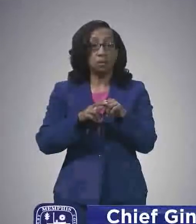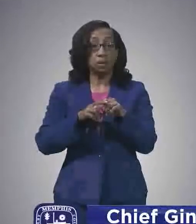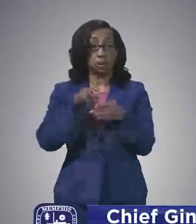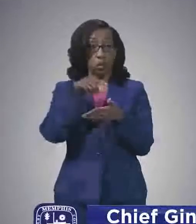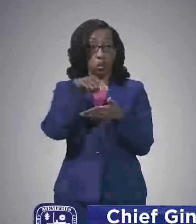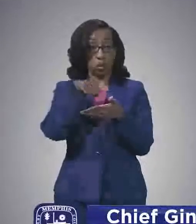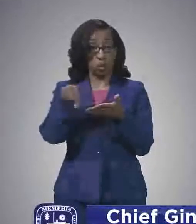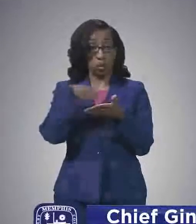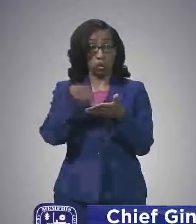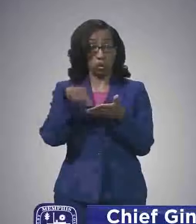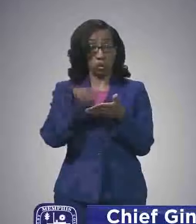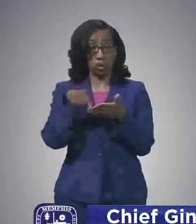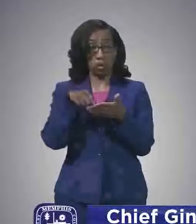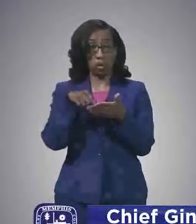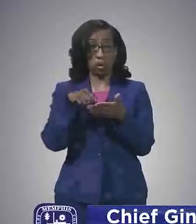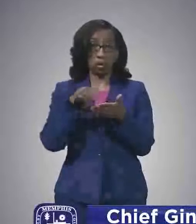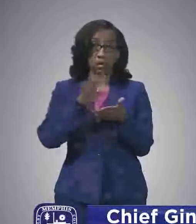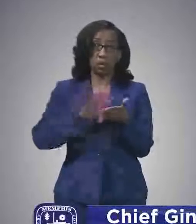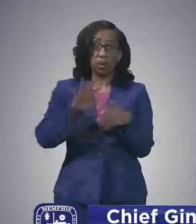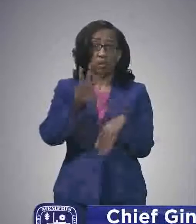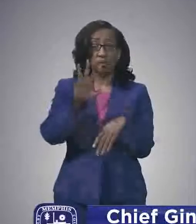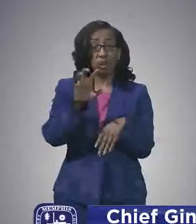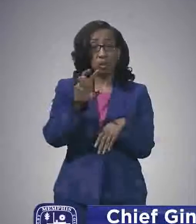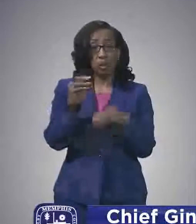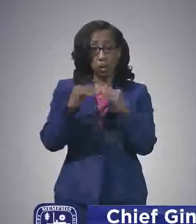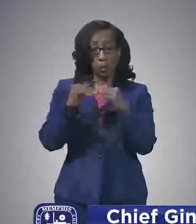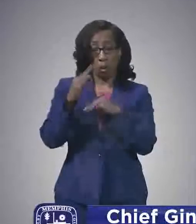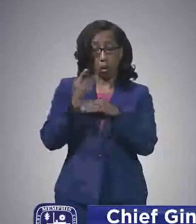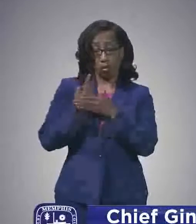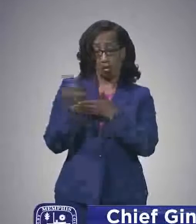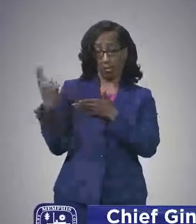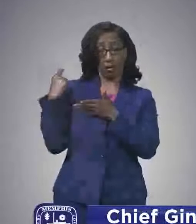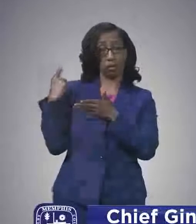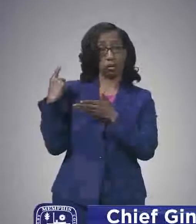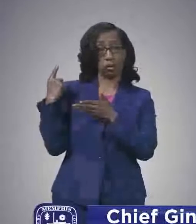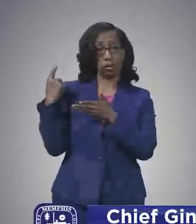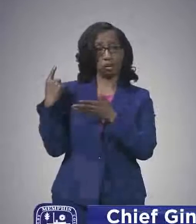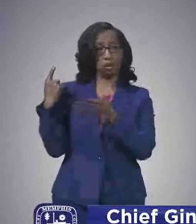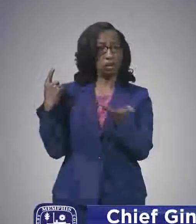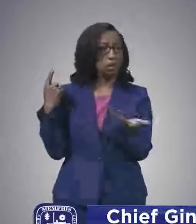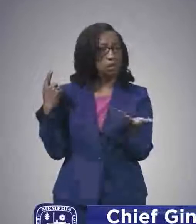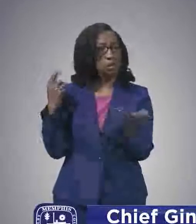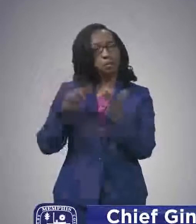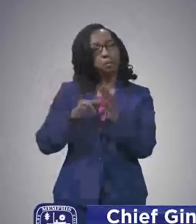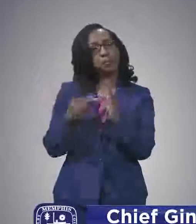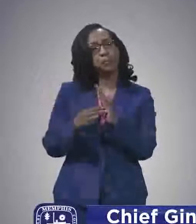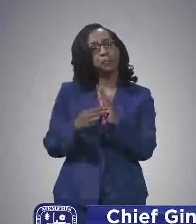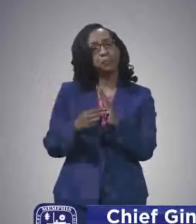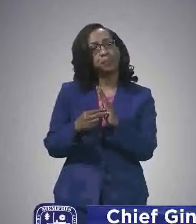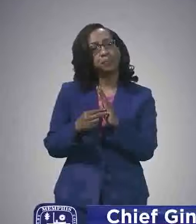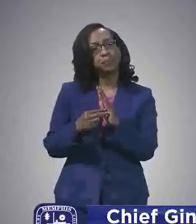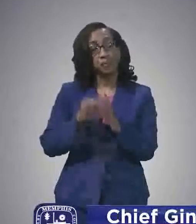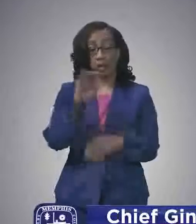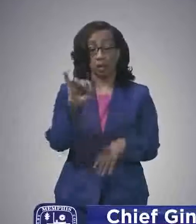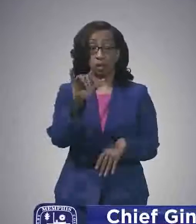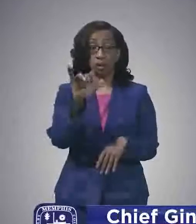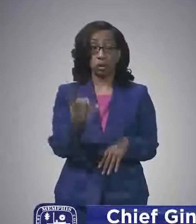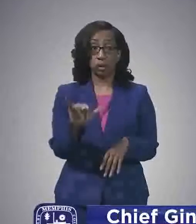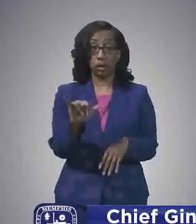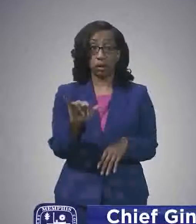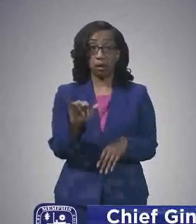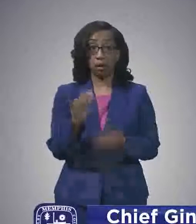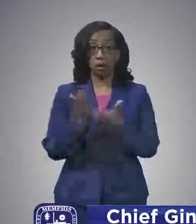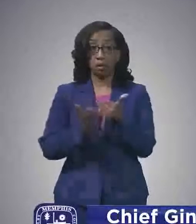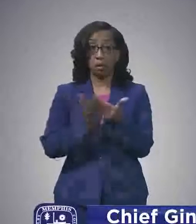we're nearly more than 500 more than the week before. So what that means is, in July, we had